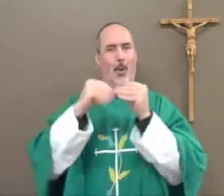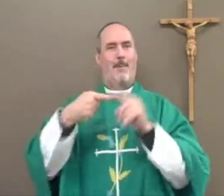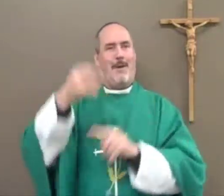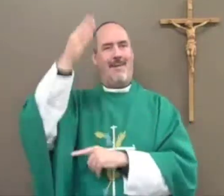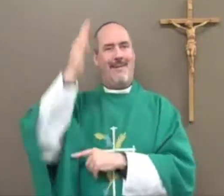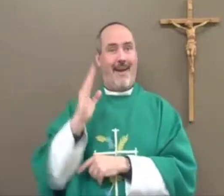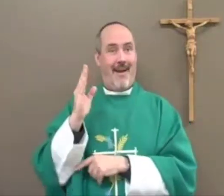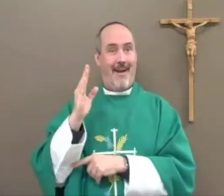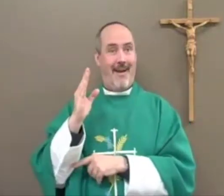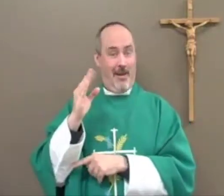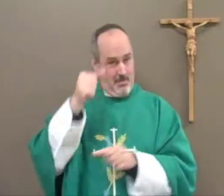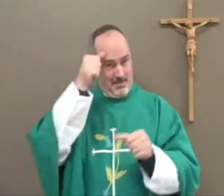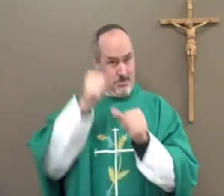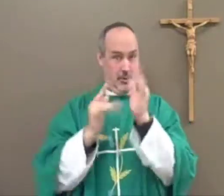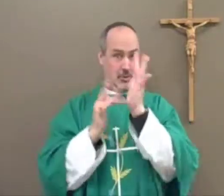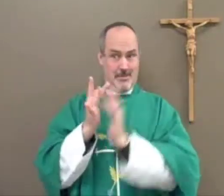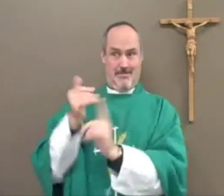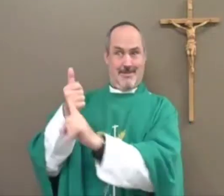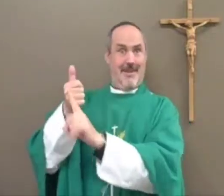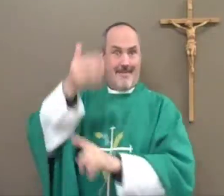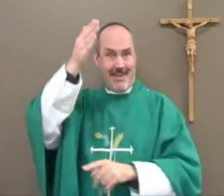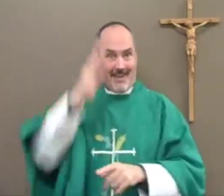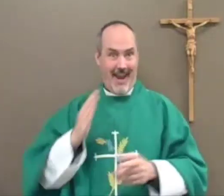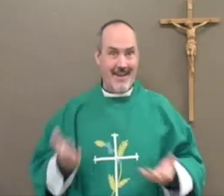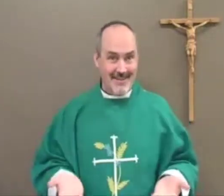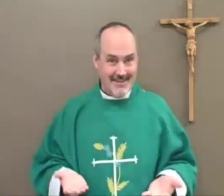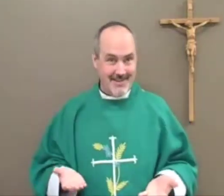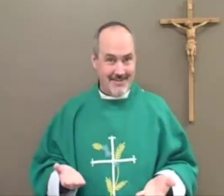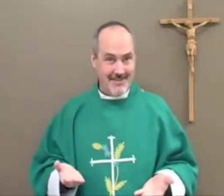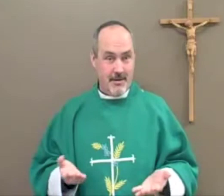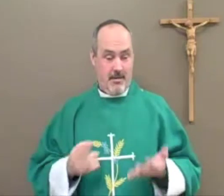tend to learn a lot more about God and about Jesus.